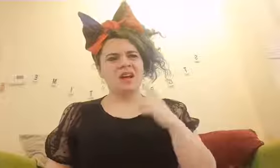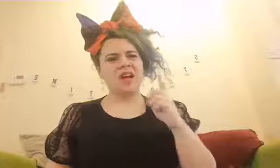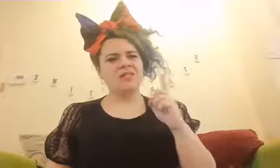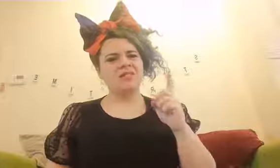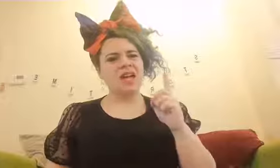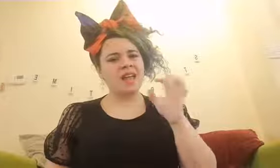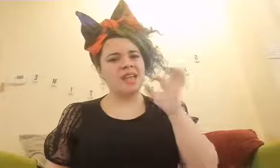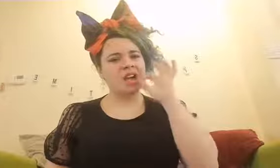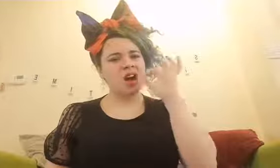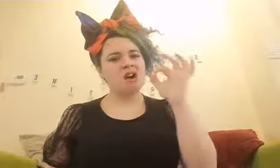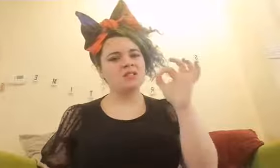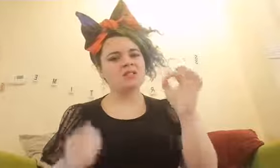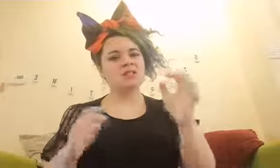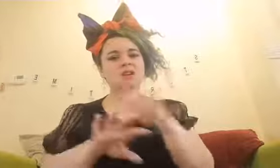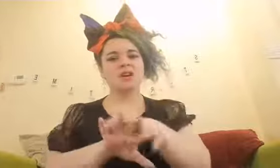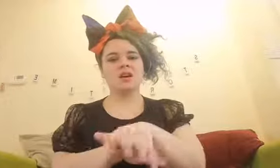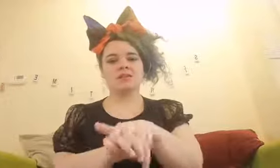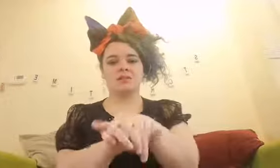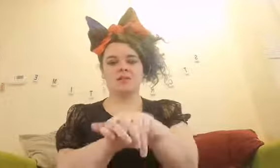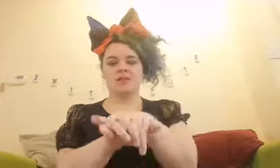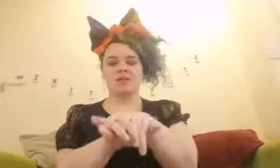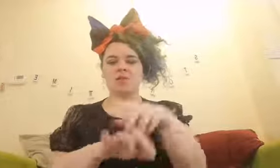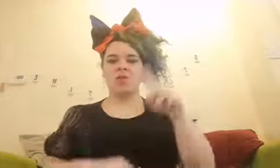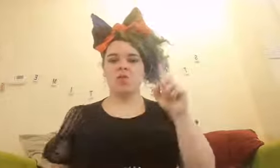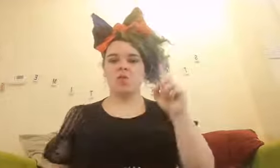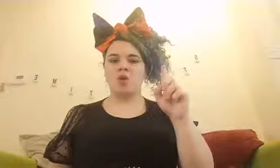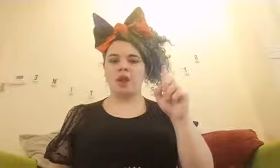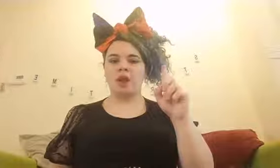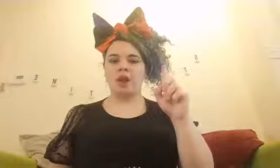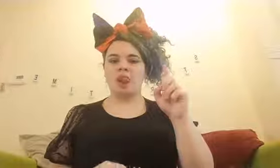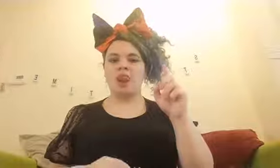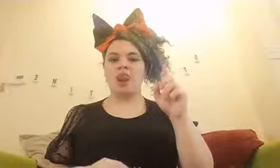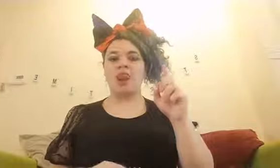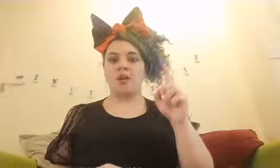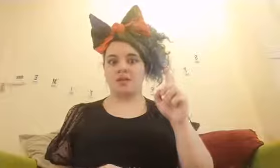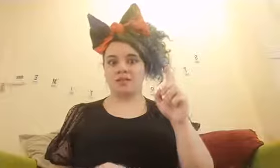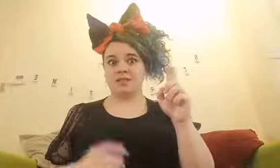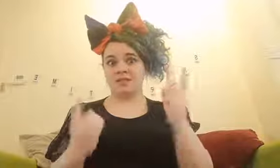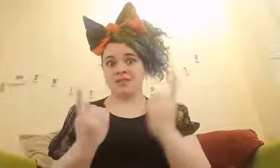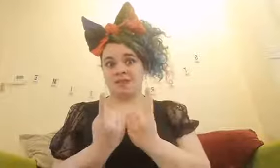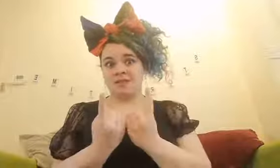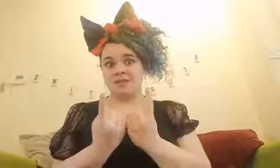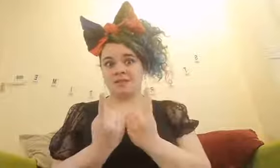And then he asked Turtle one last thing.